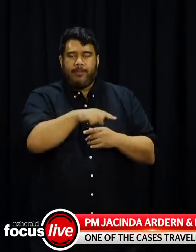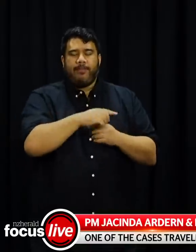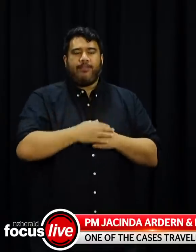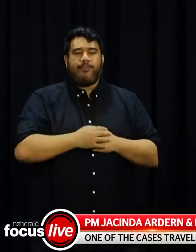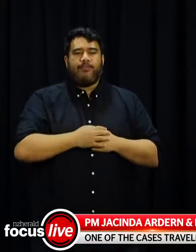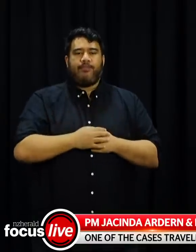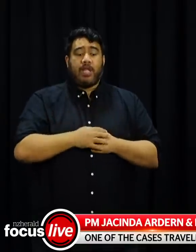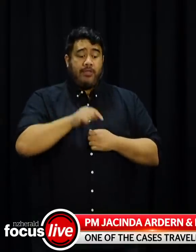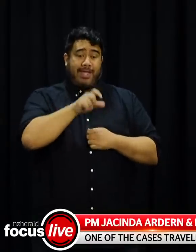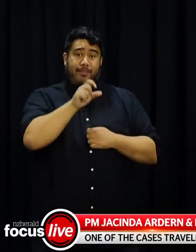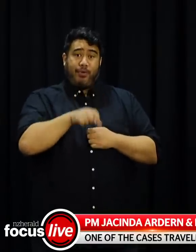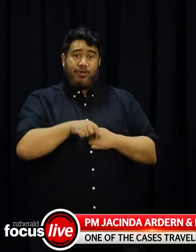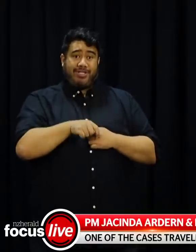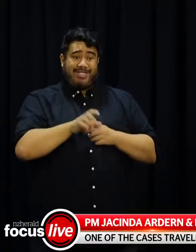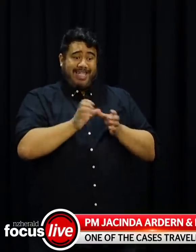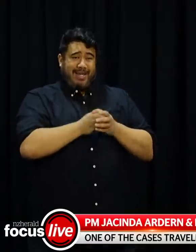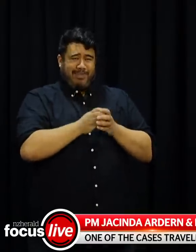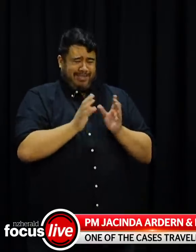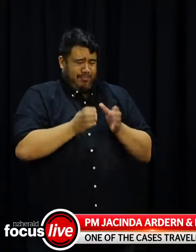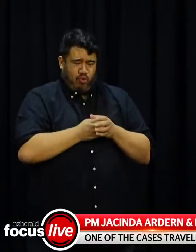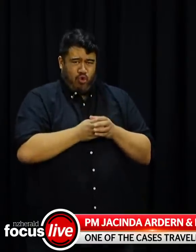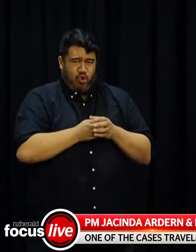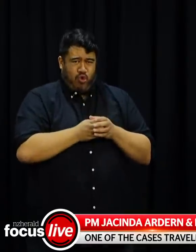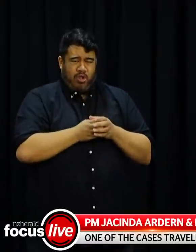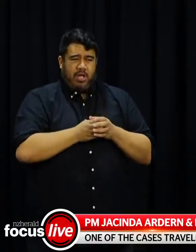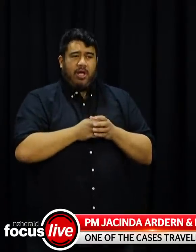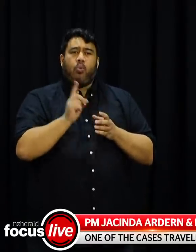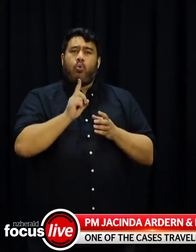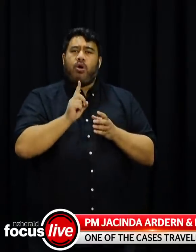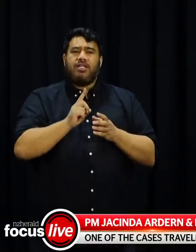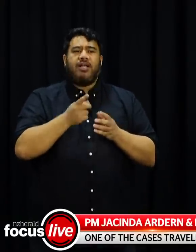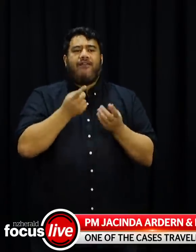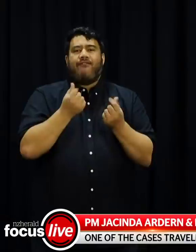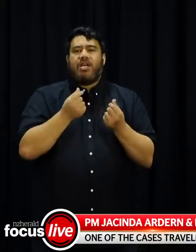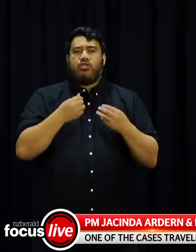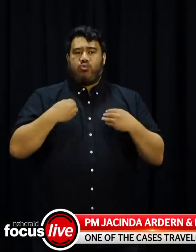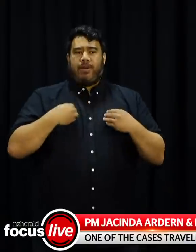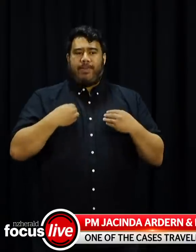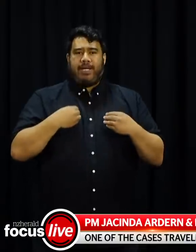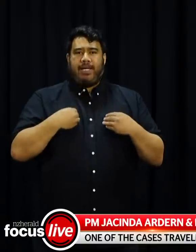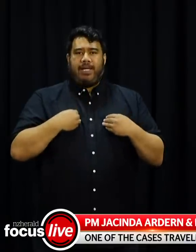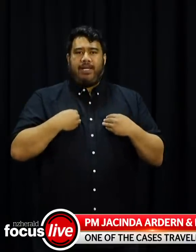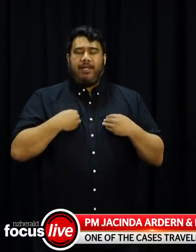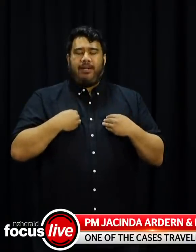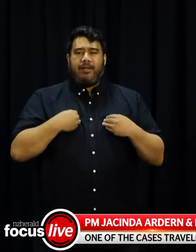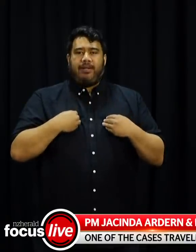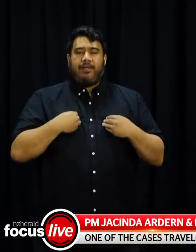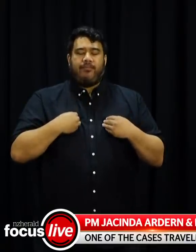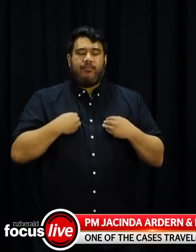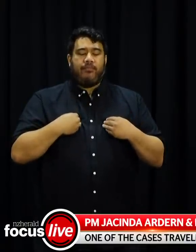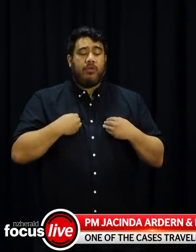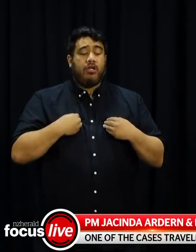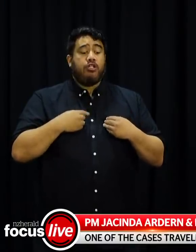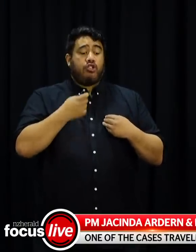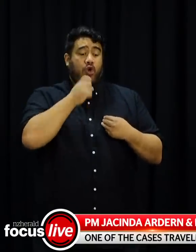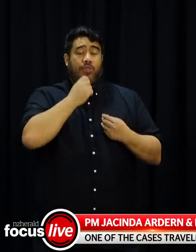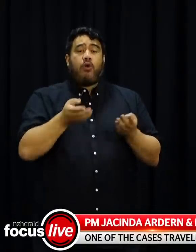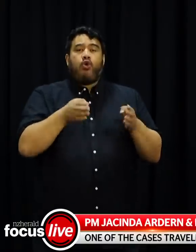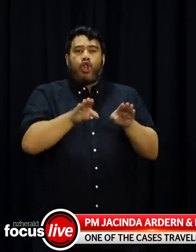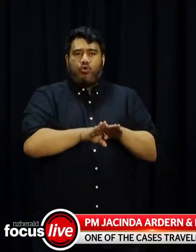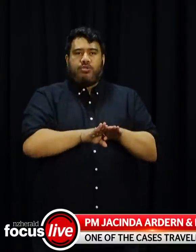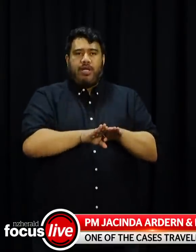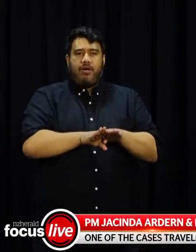workplace, which has now been shut down. It's a finance company. It has been shut down, and all are being followed up and tested.